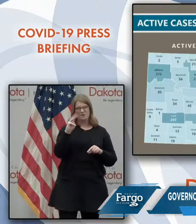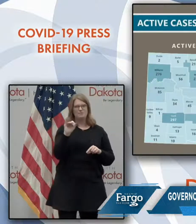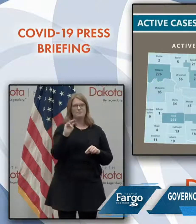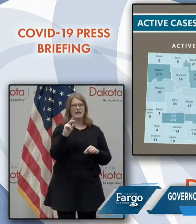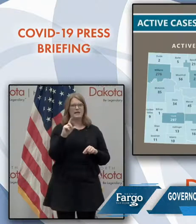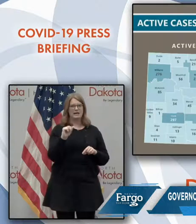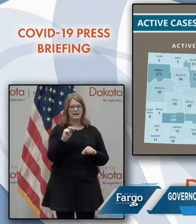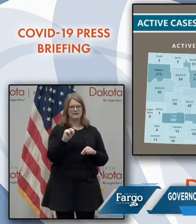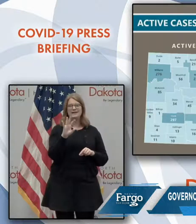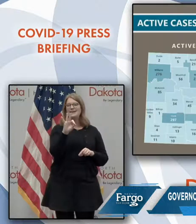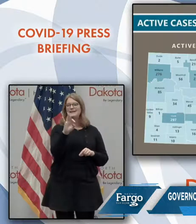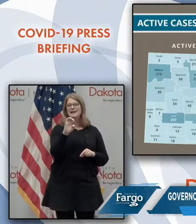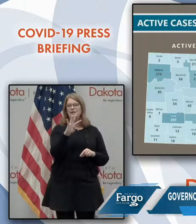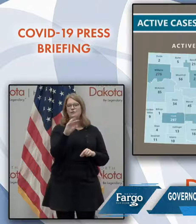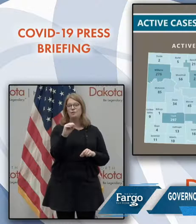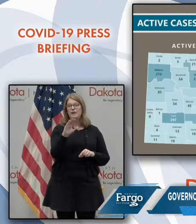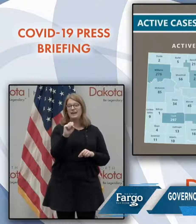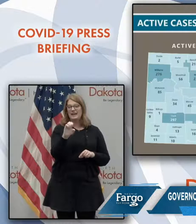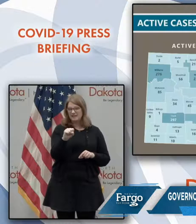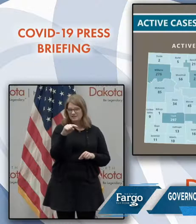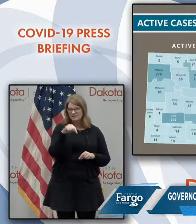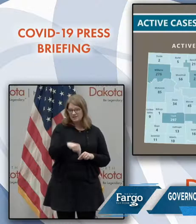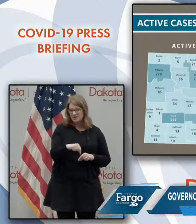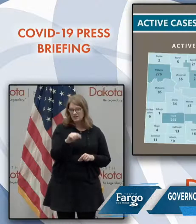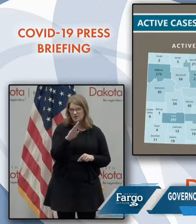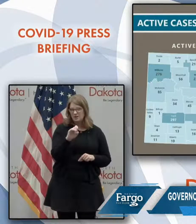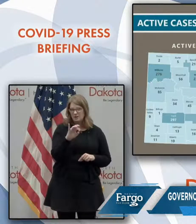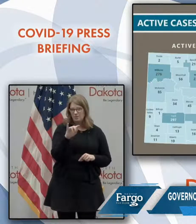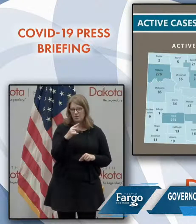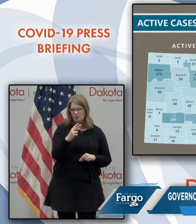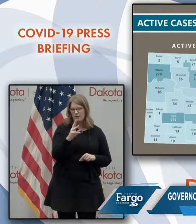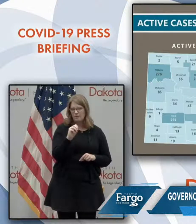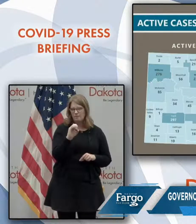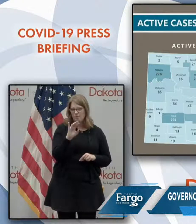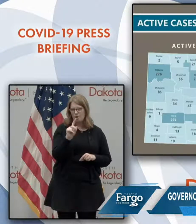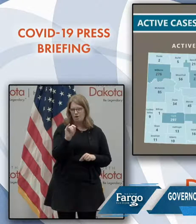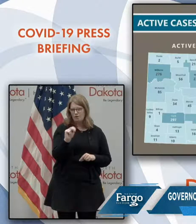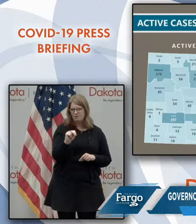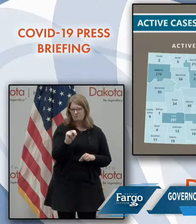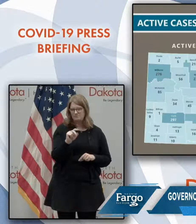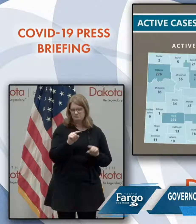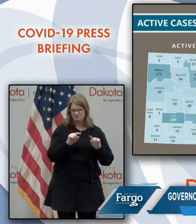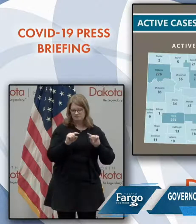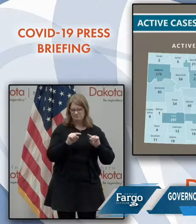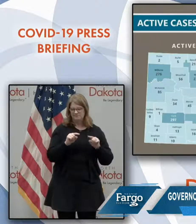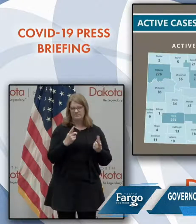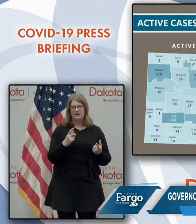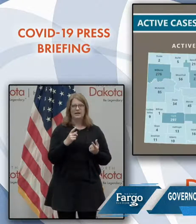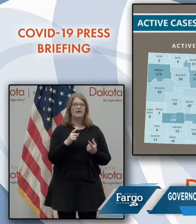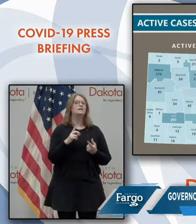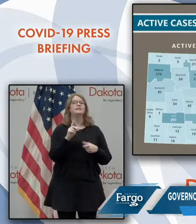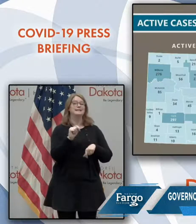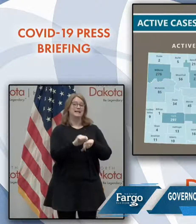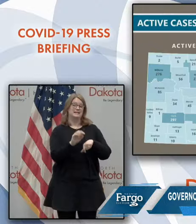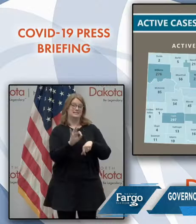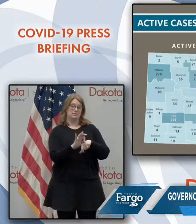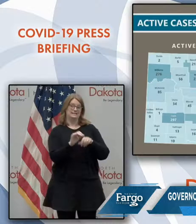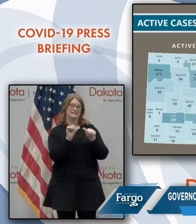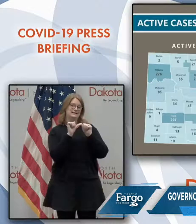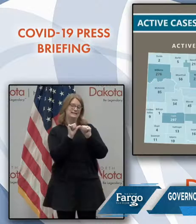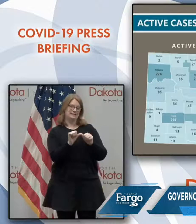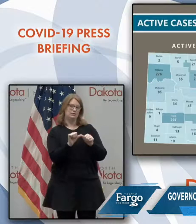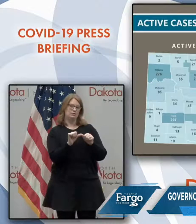940 cases right here in Burley-Morton. And again, the Burley-Morton Task Force continues to